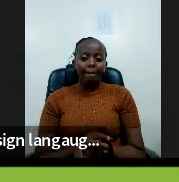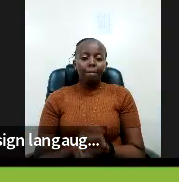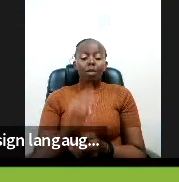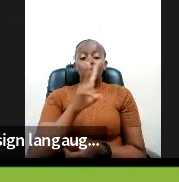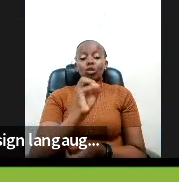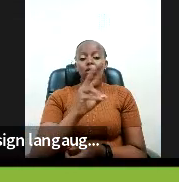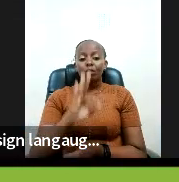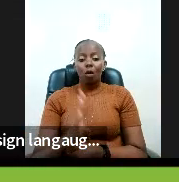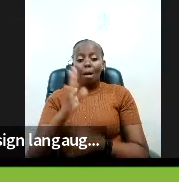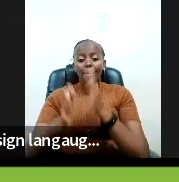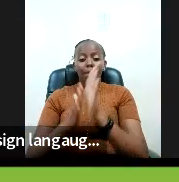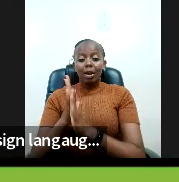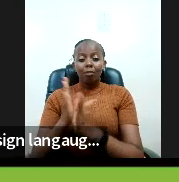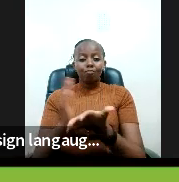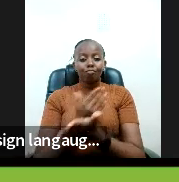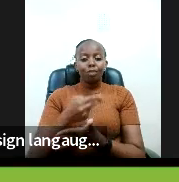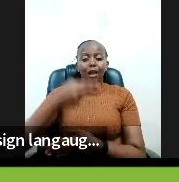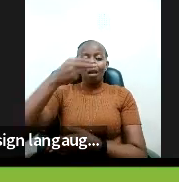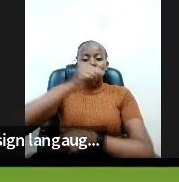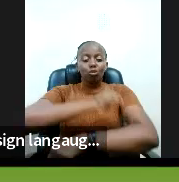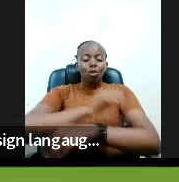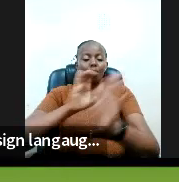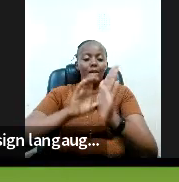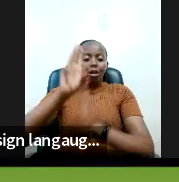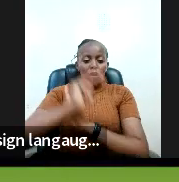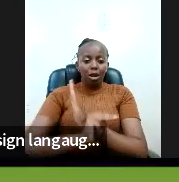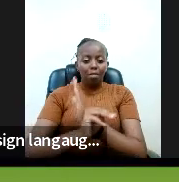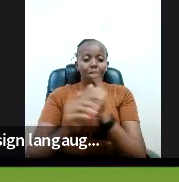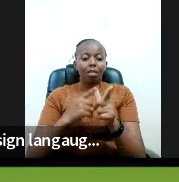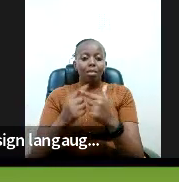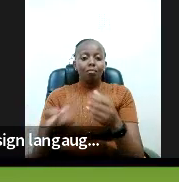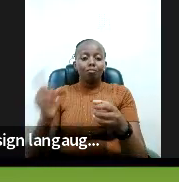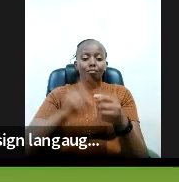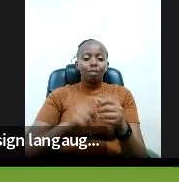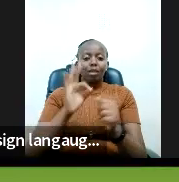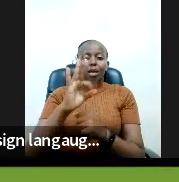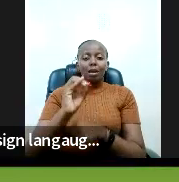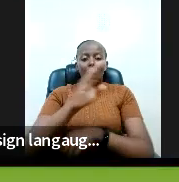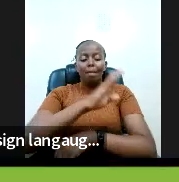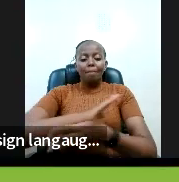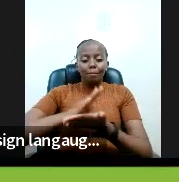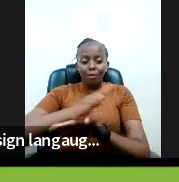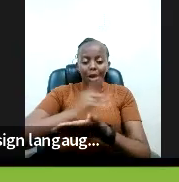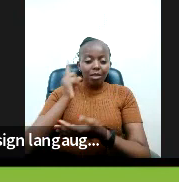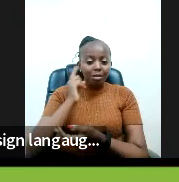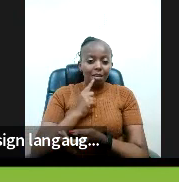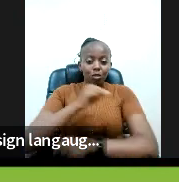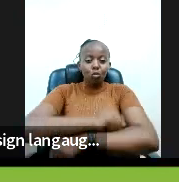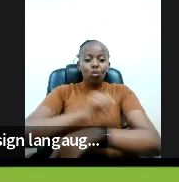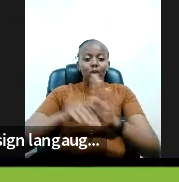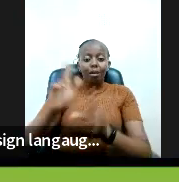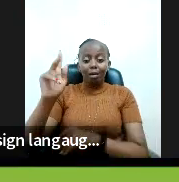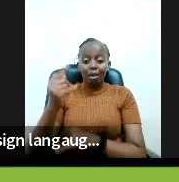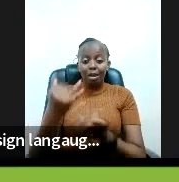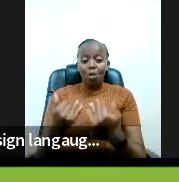2024, the plan is to roll out the entire high school curriculum and onboard all the 30 deaf schools in Kenya. So far, we